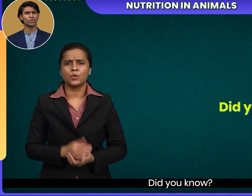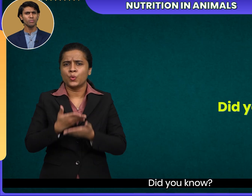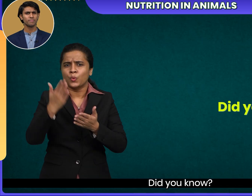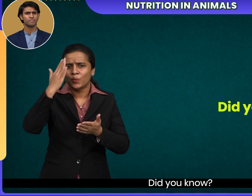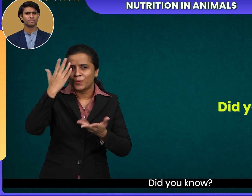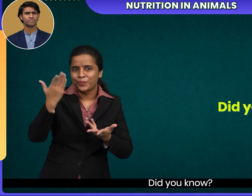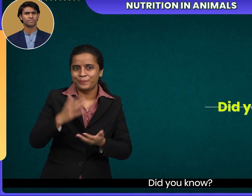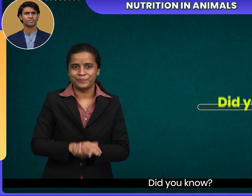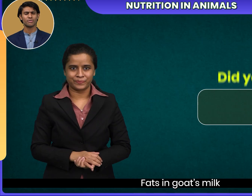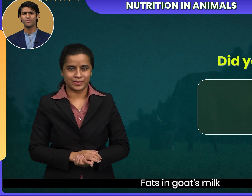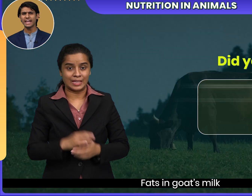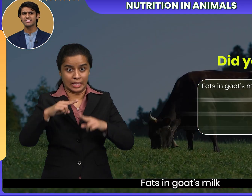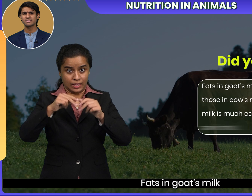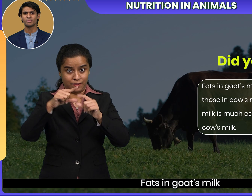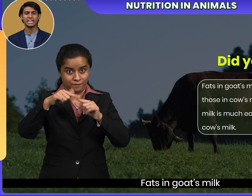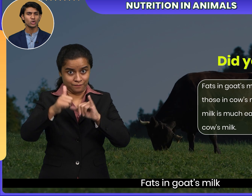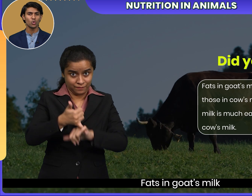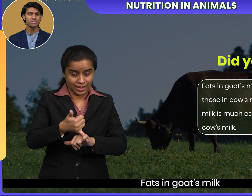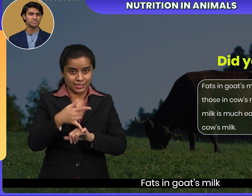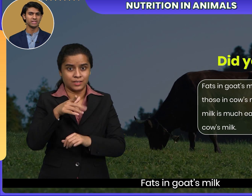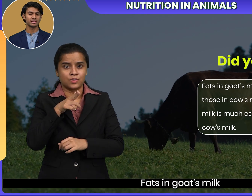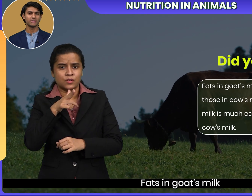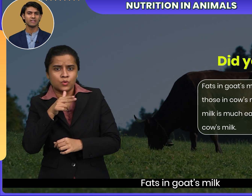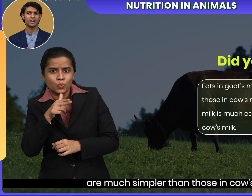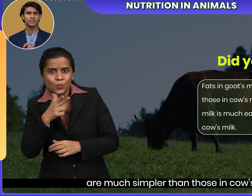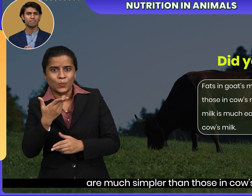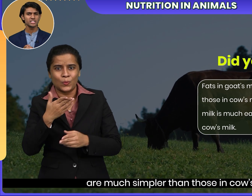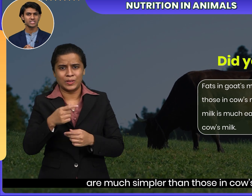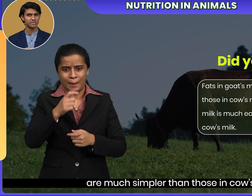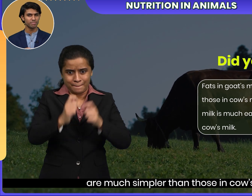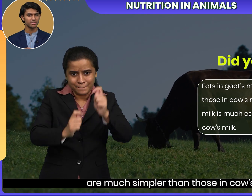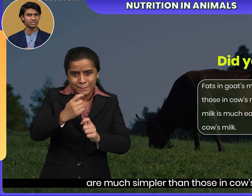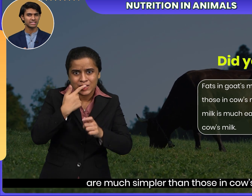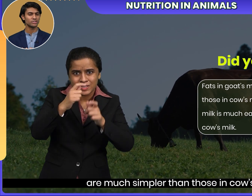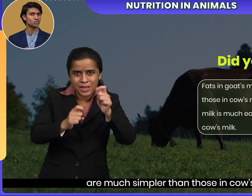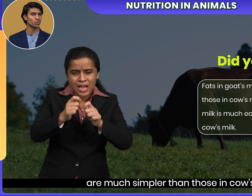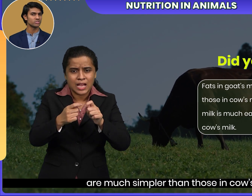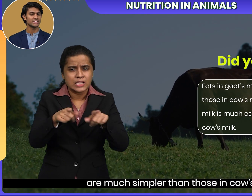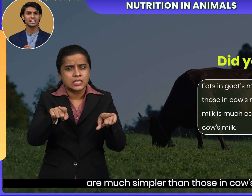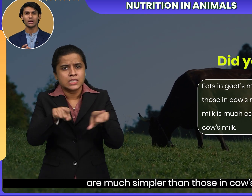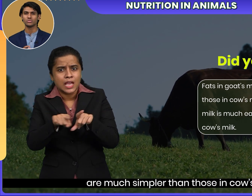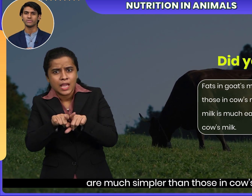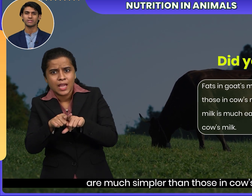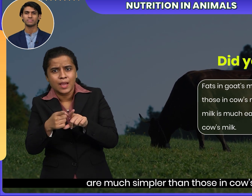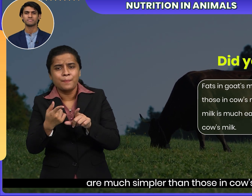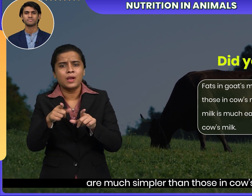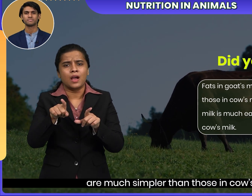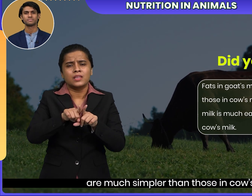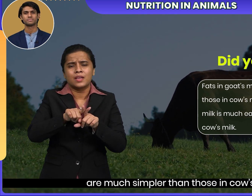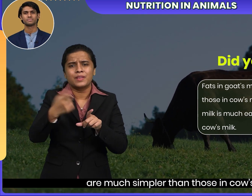Did you know fats in goat's milk are much simpler than those in cow's